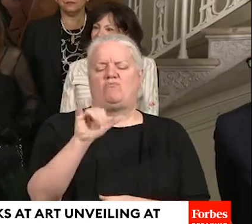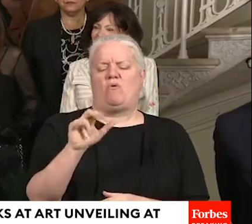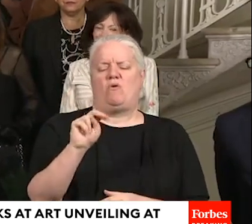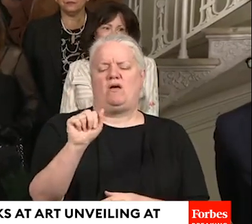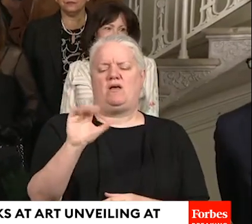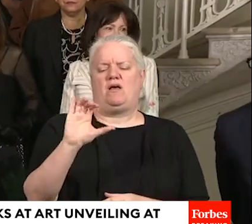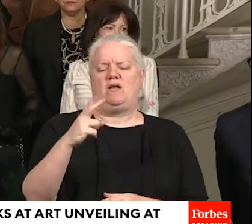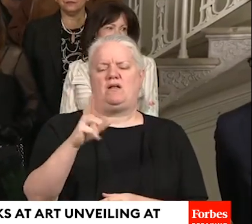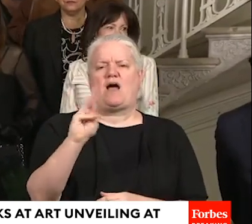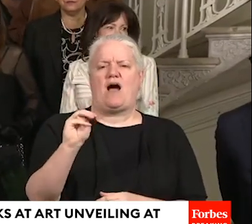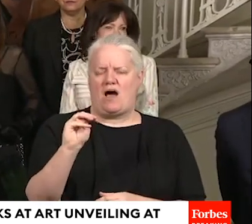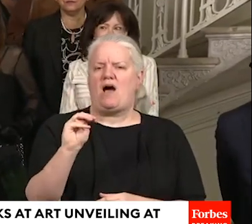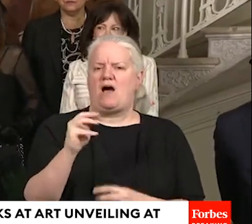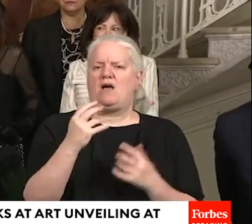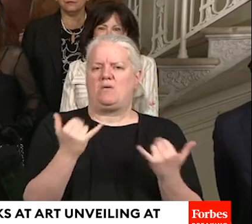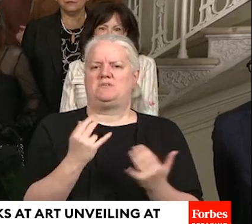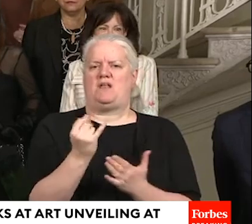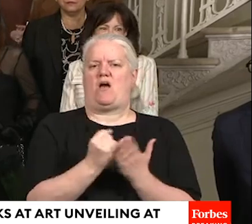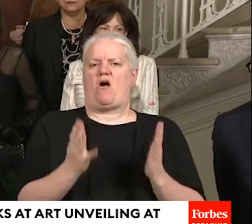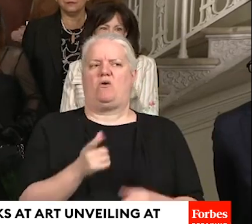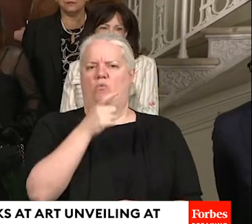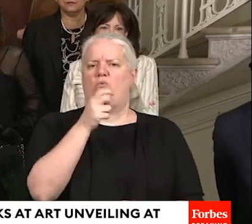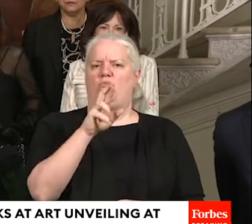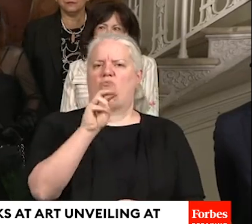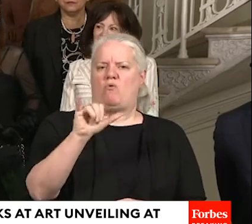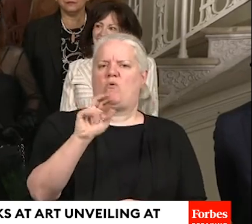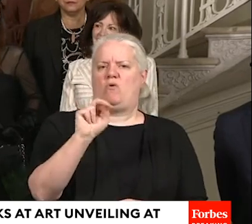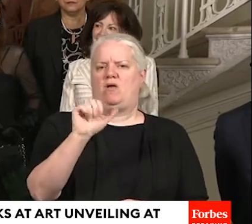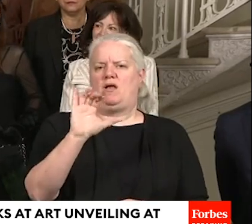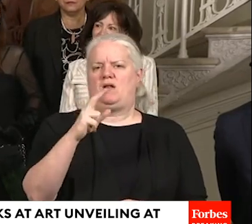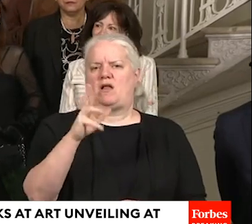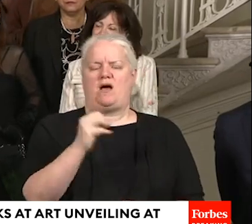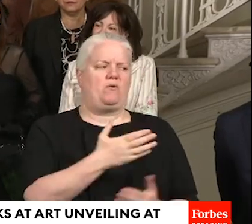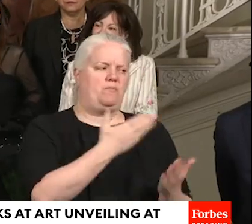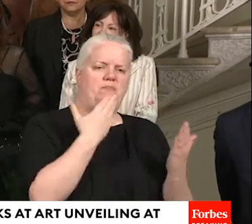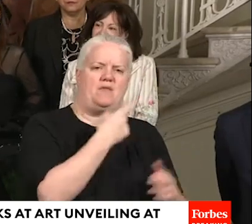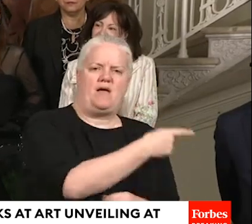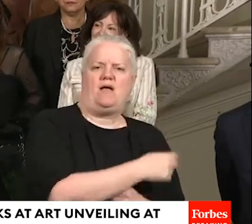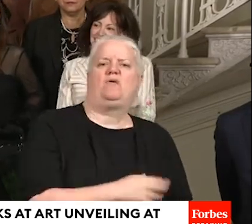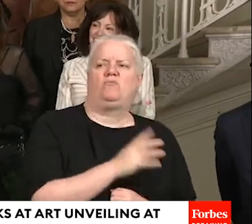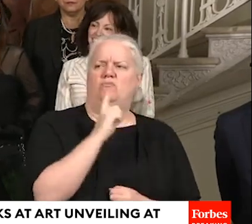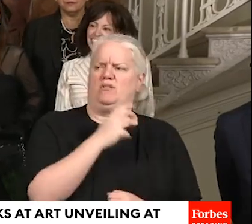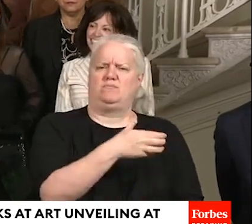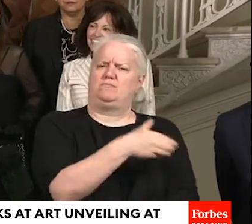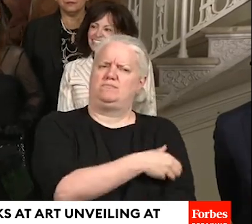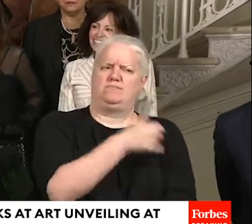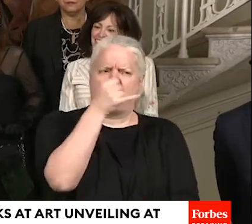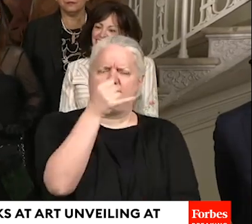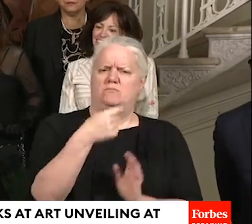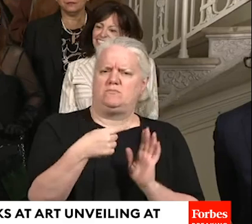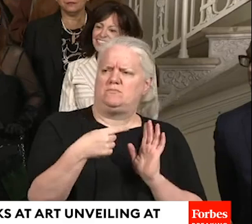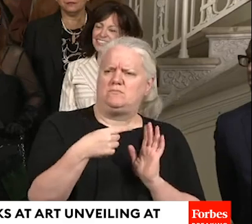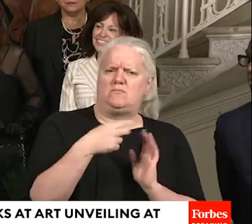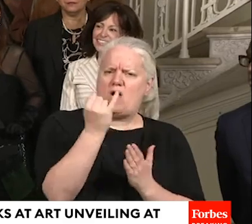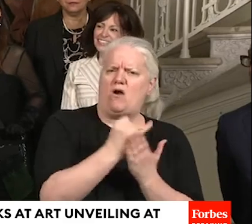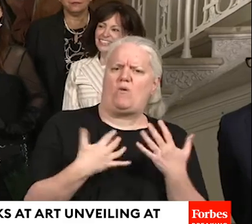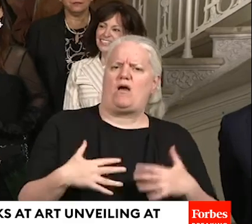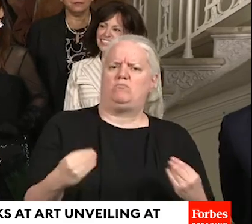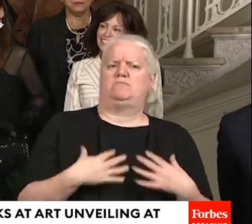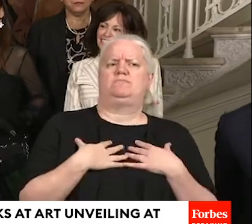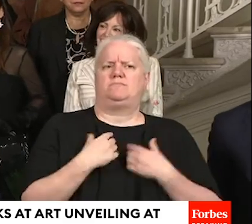the artist we are portraying here today. Such a powerful display of art. And I want to also